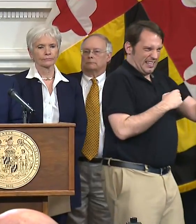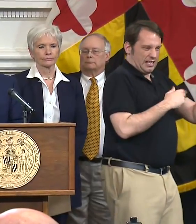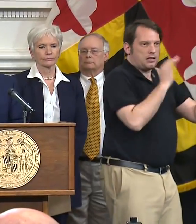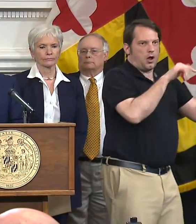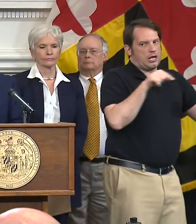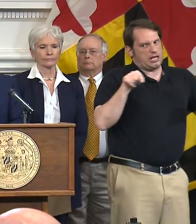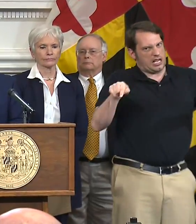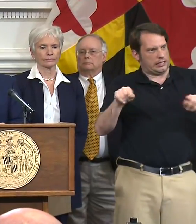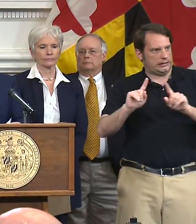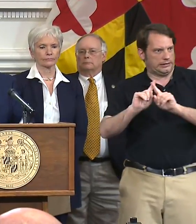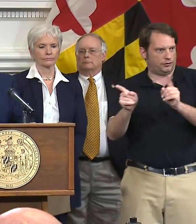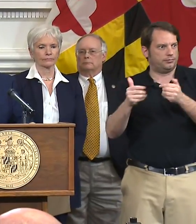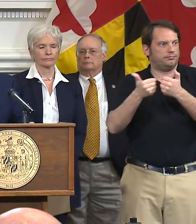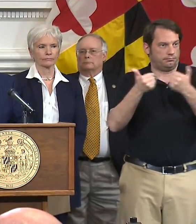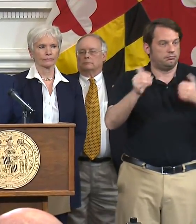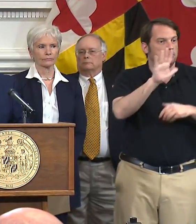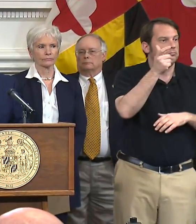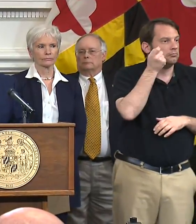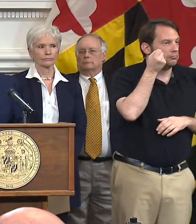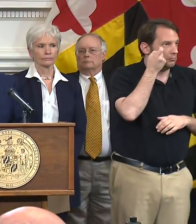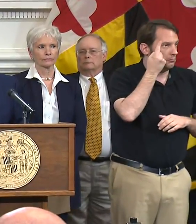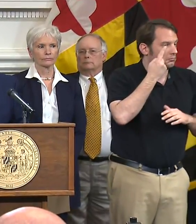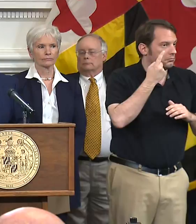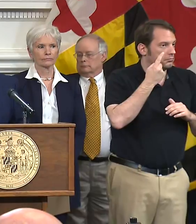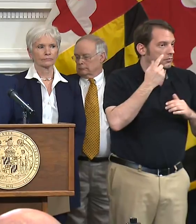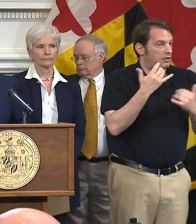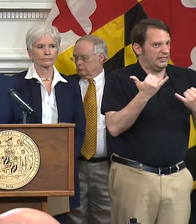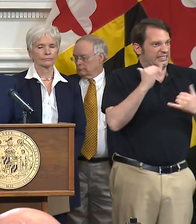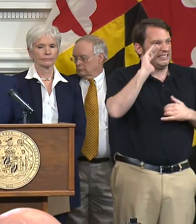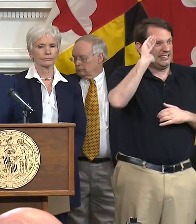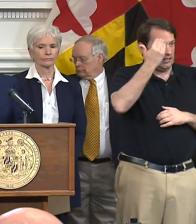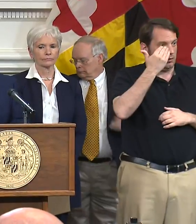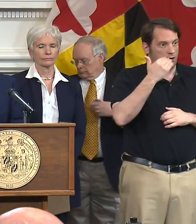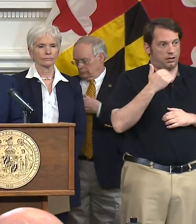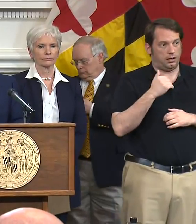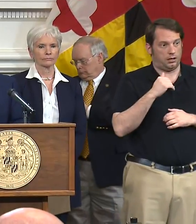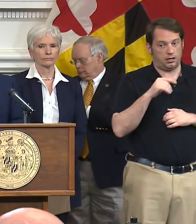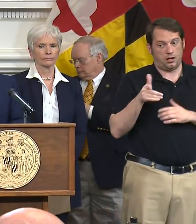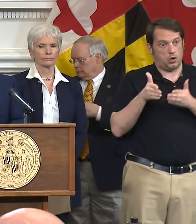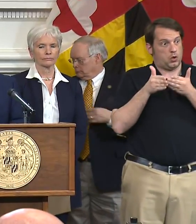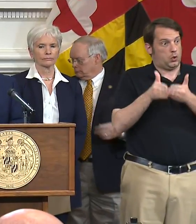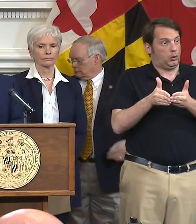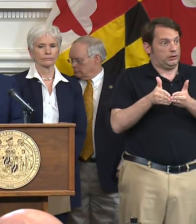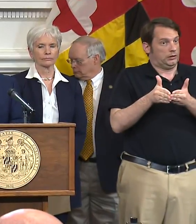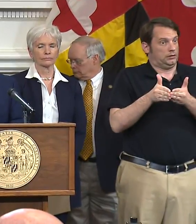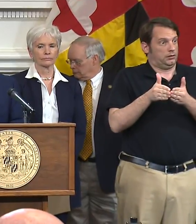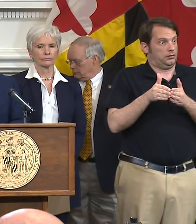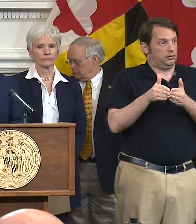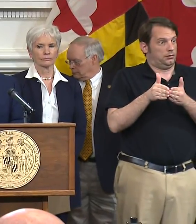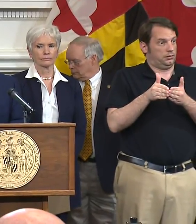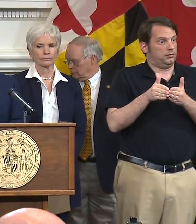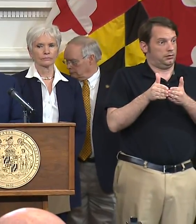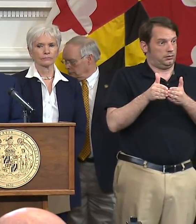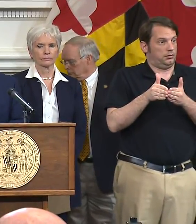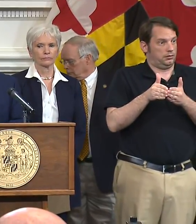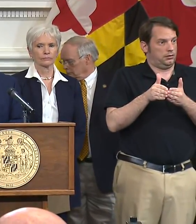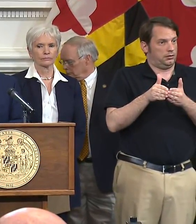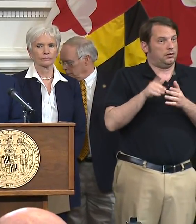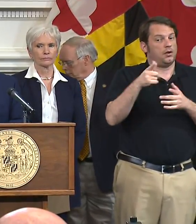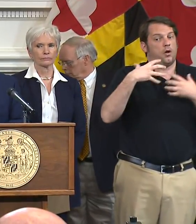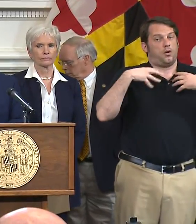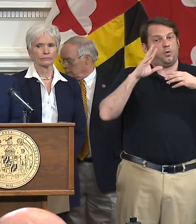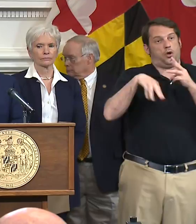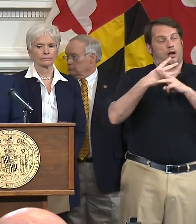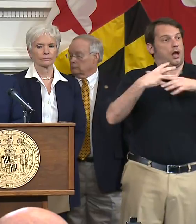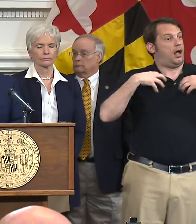be the same cruise ship that the World Health Organization announced today has